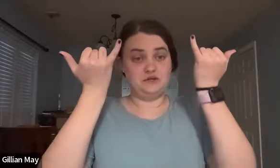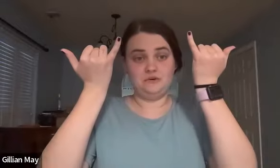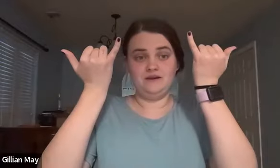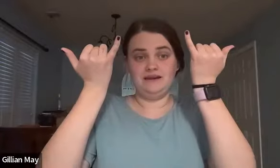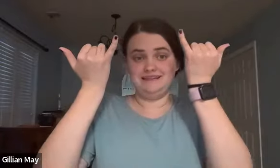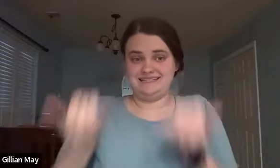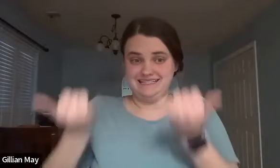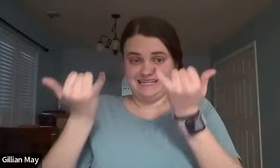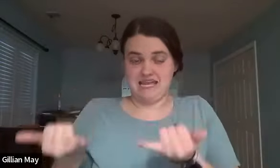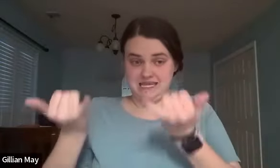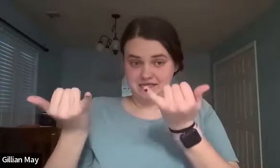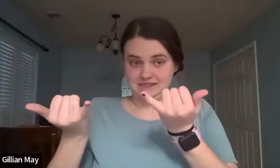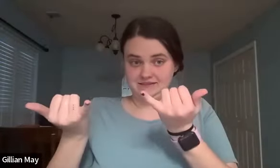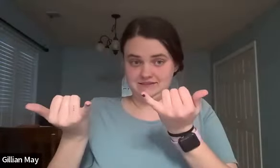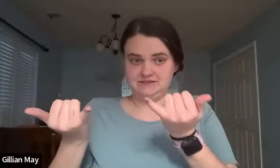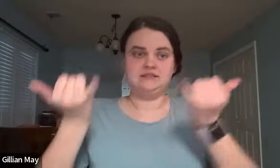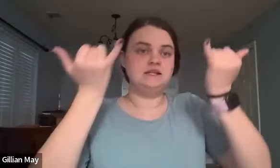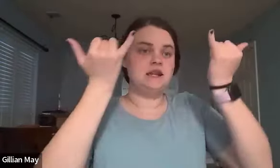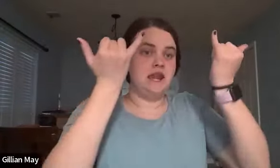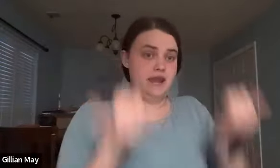So today, now.